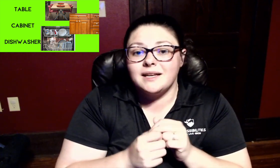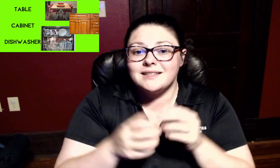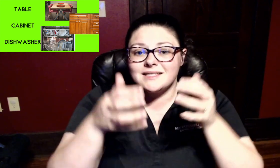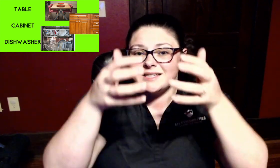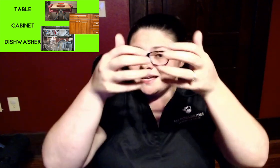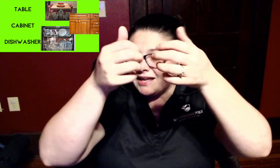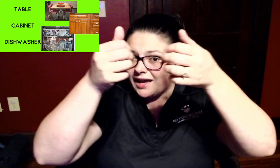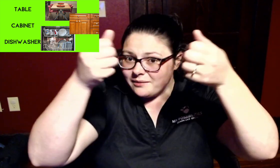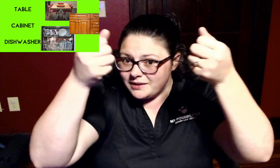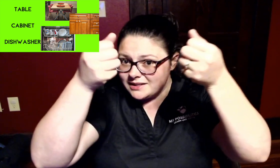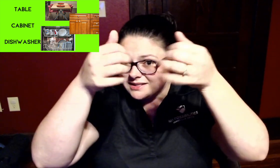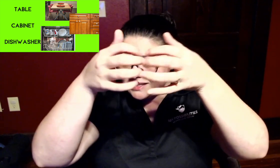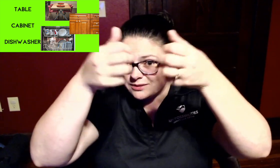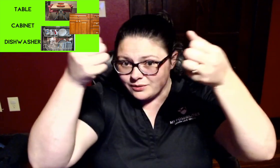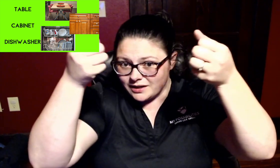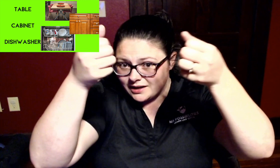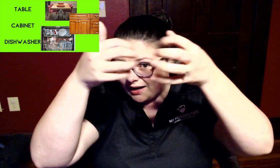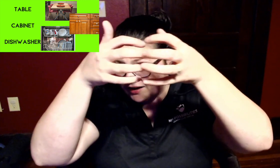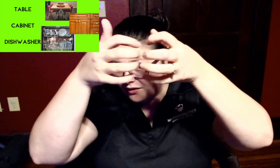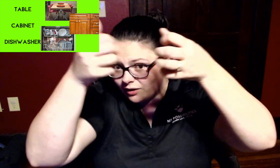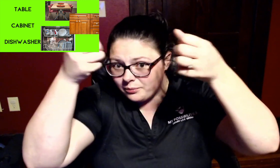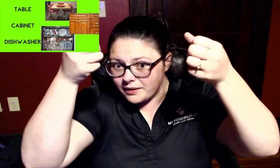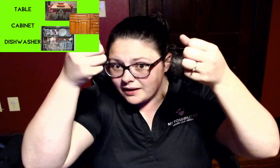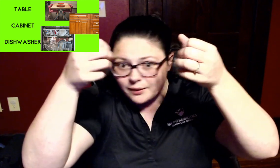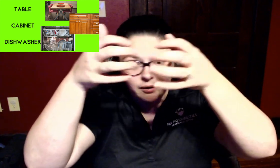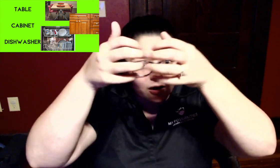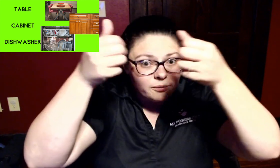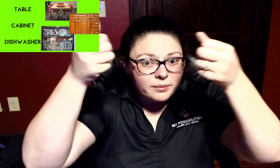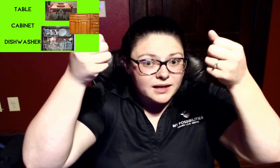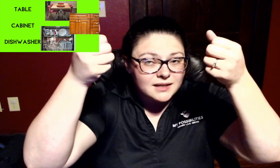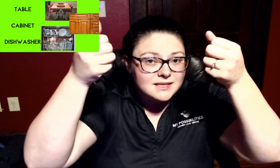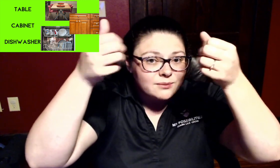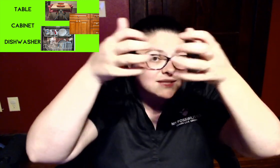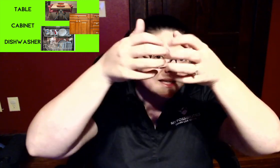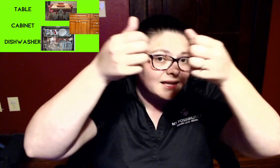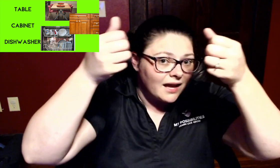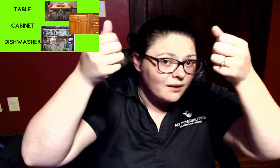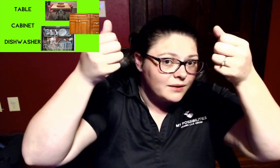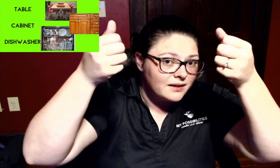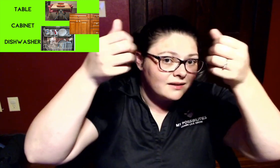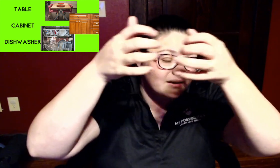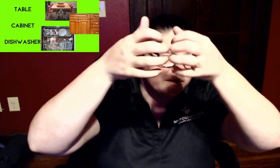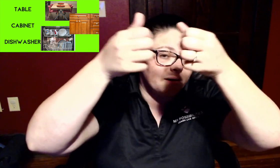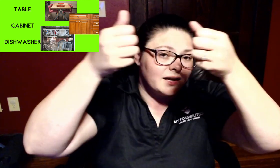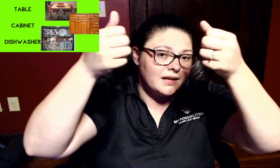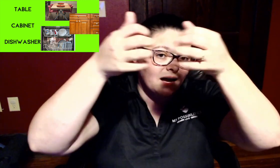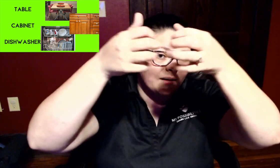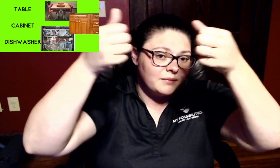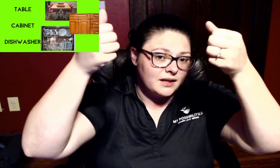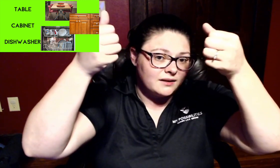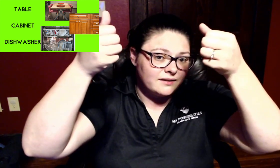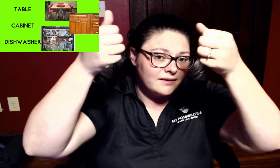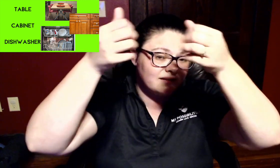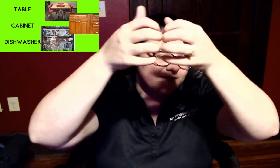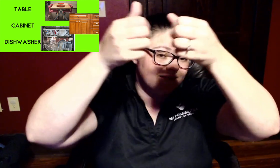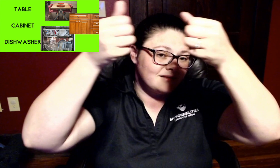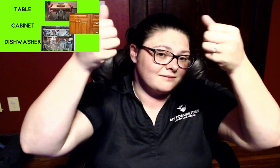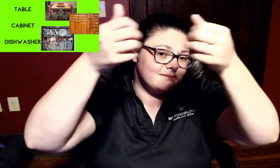Cabinets. Cabinets is we're going to kind of open, like we're opening to see what's in the cabinet, right? Cabinet.